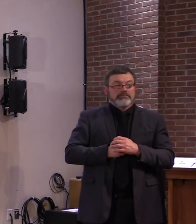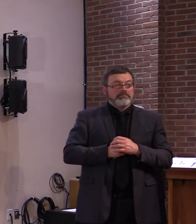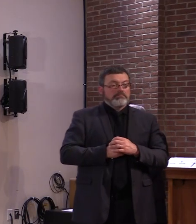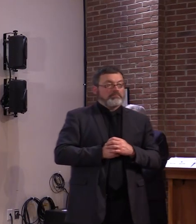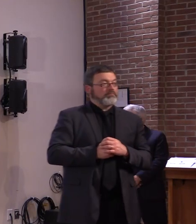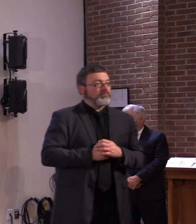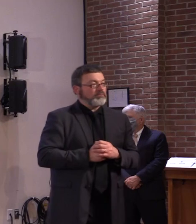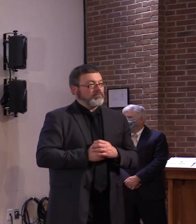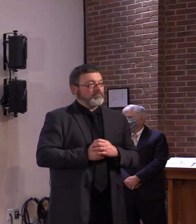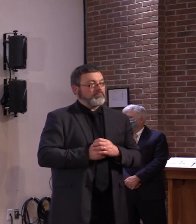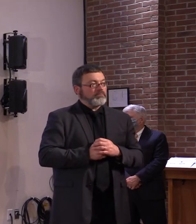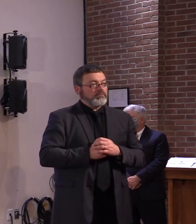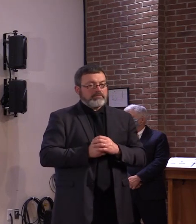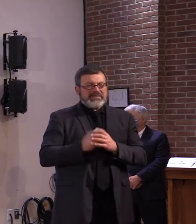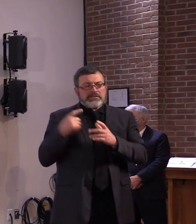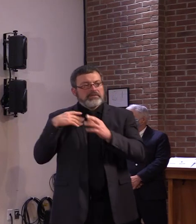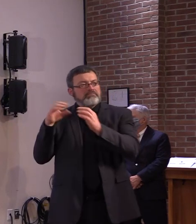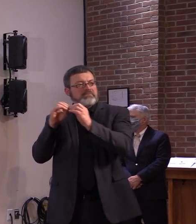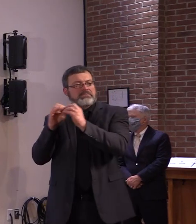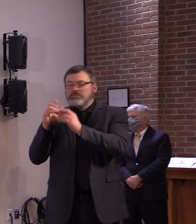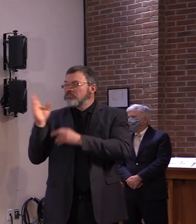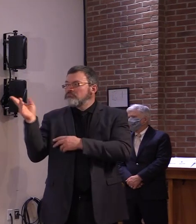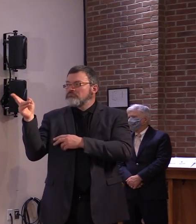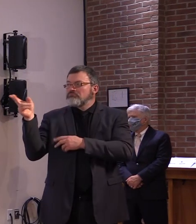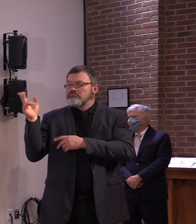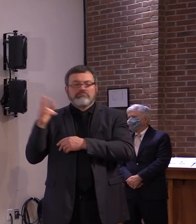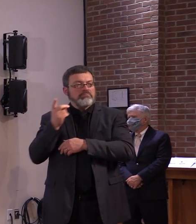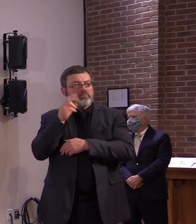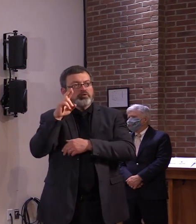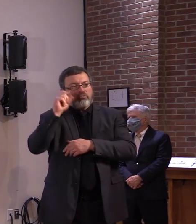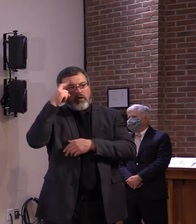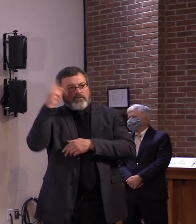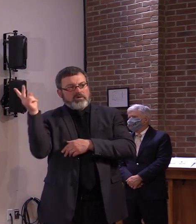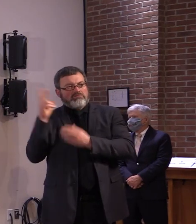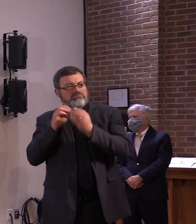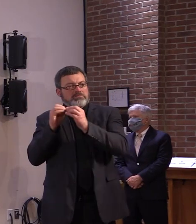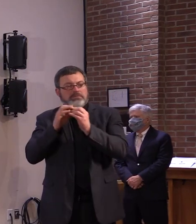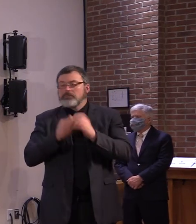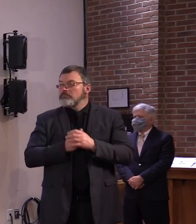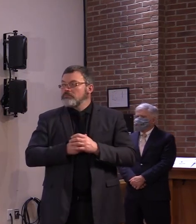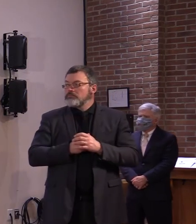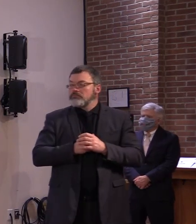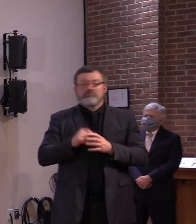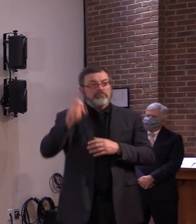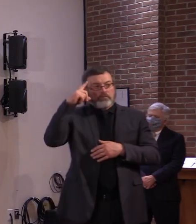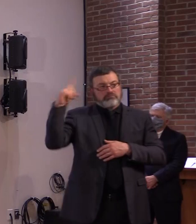Assume that the cases that you may be seeing are from those towns. Hello.